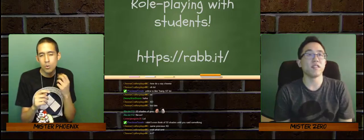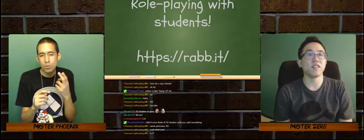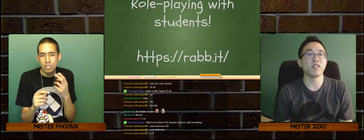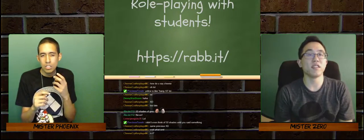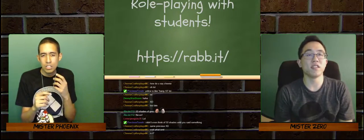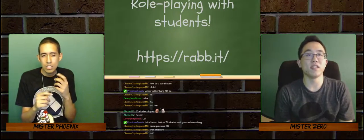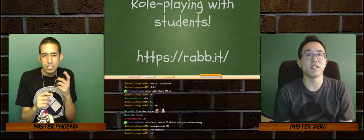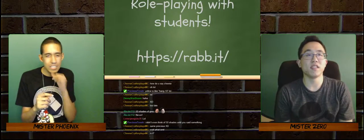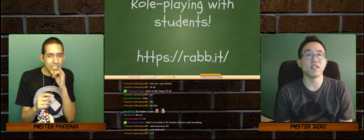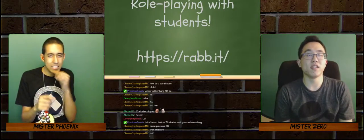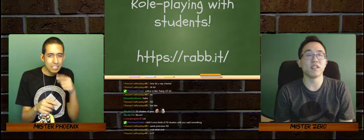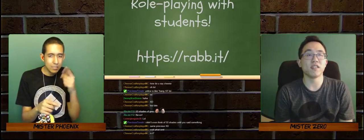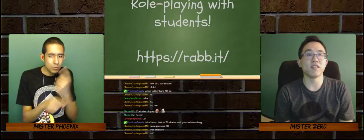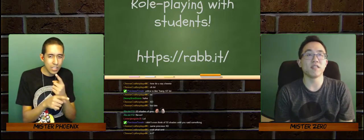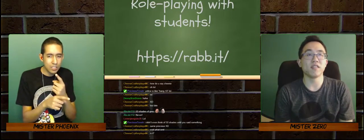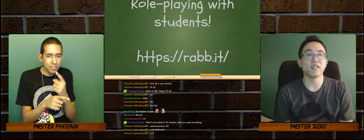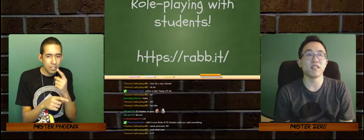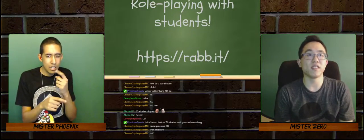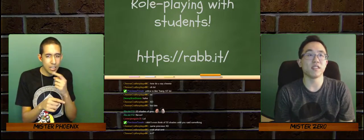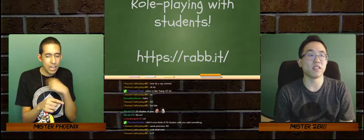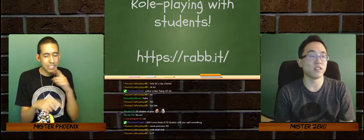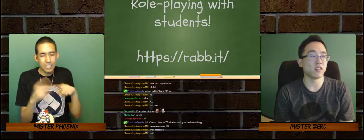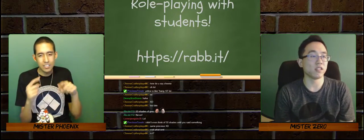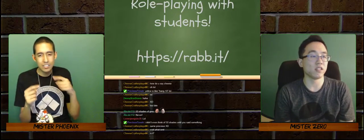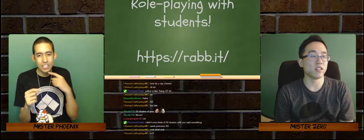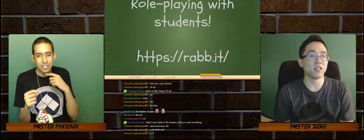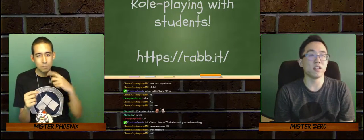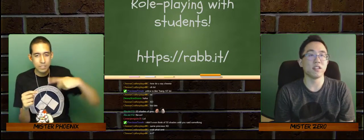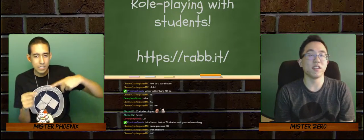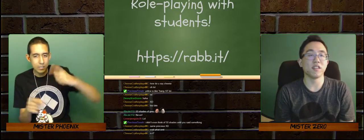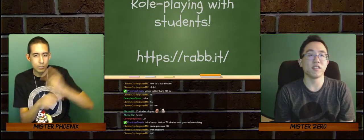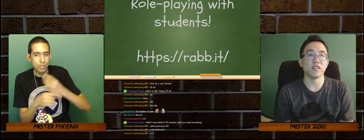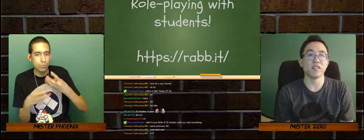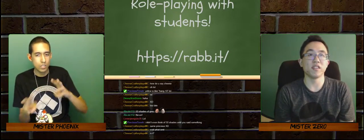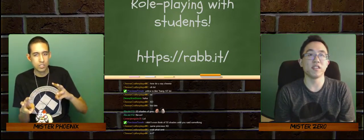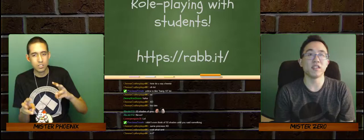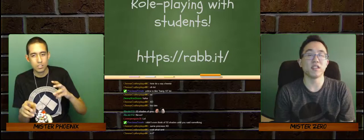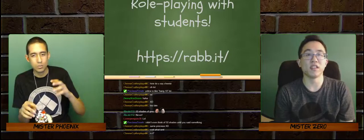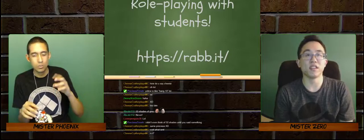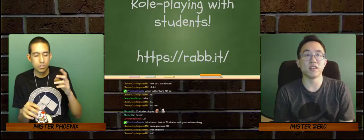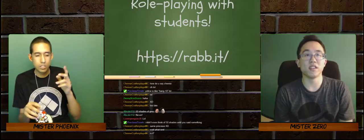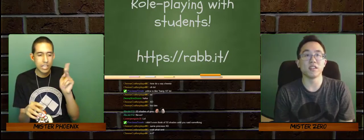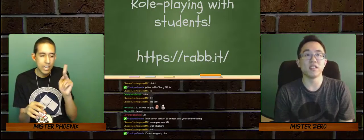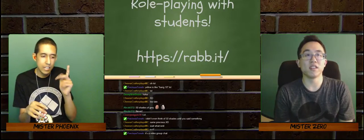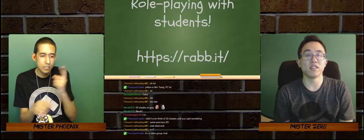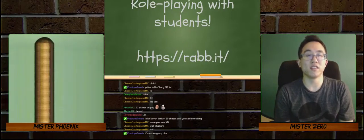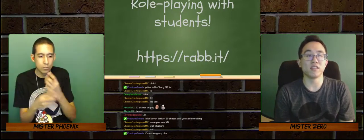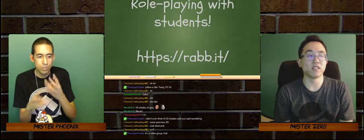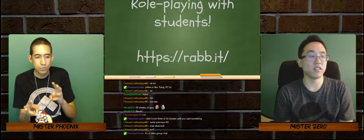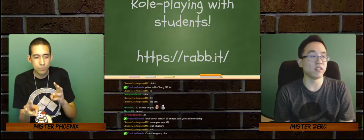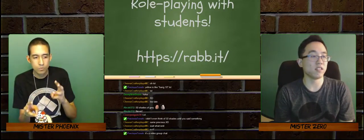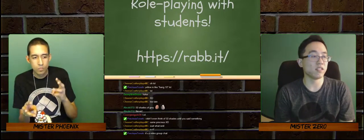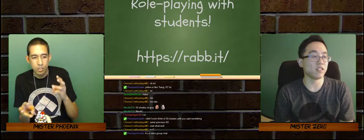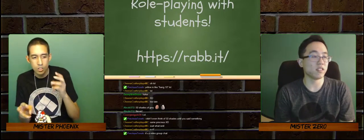oh, is this right? I can't say P the right way or K the right